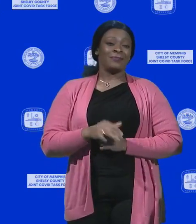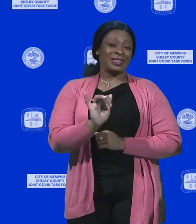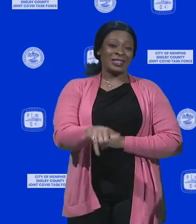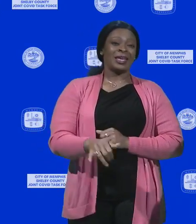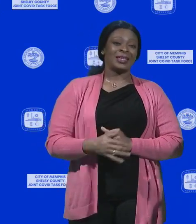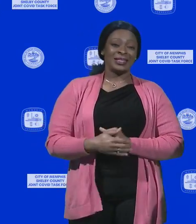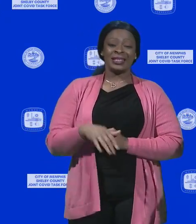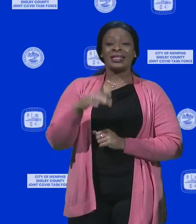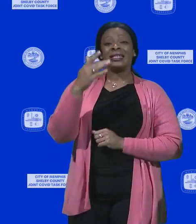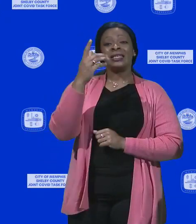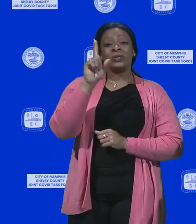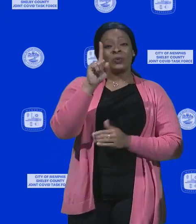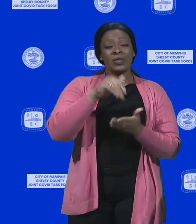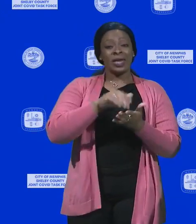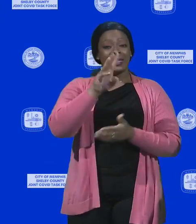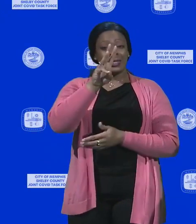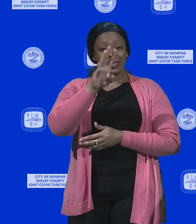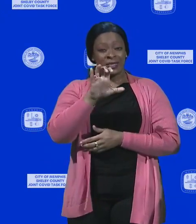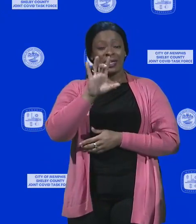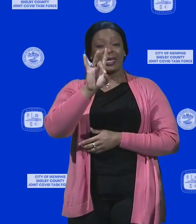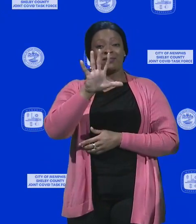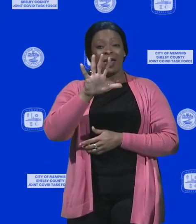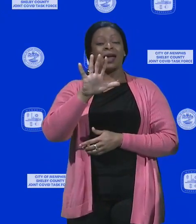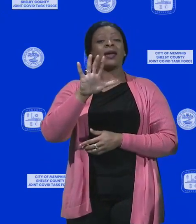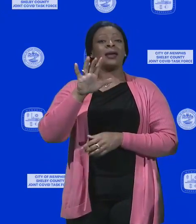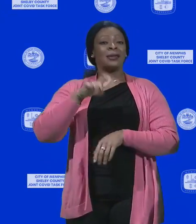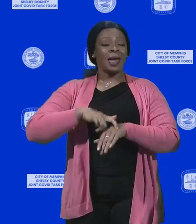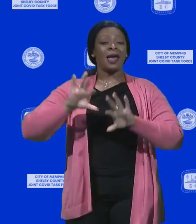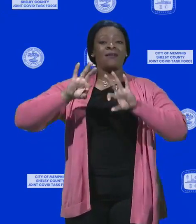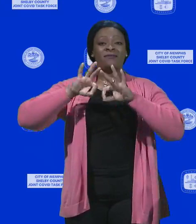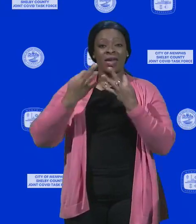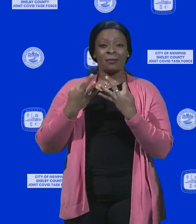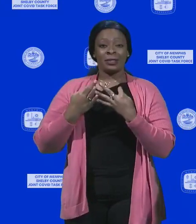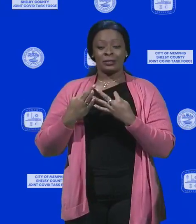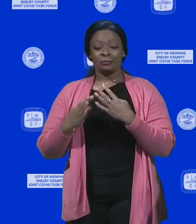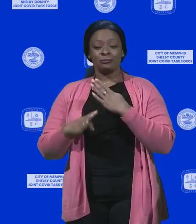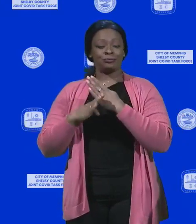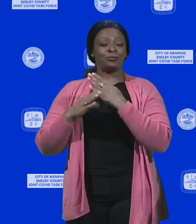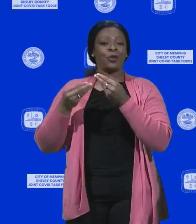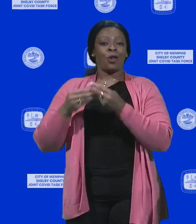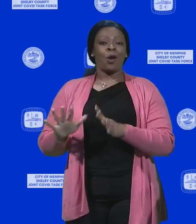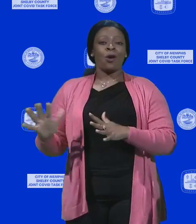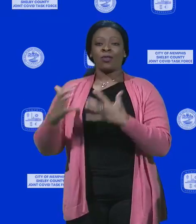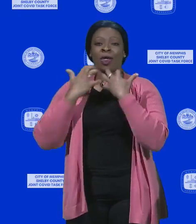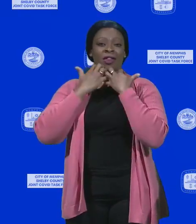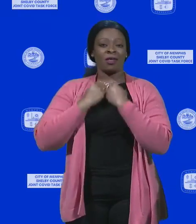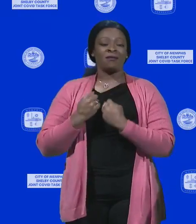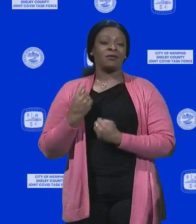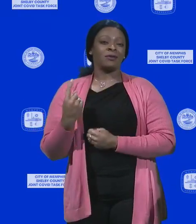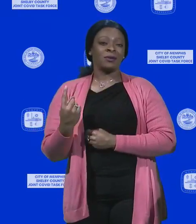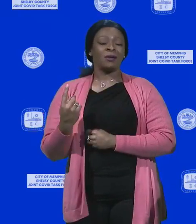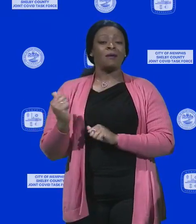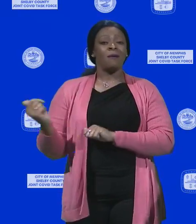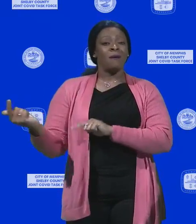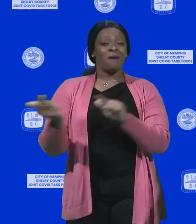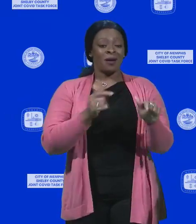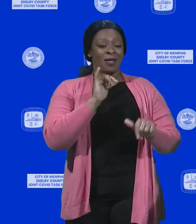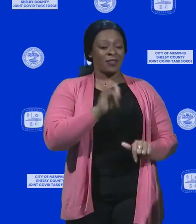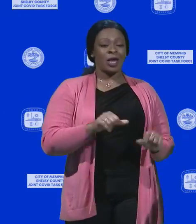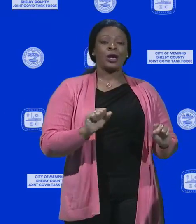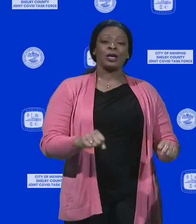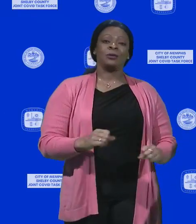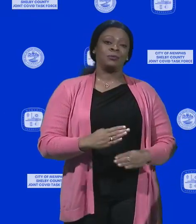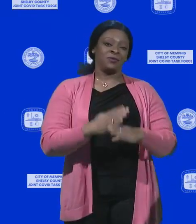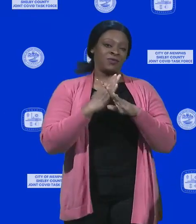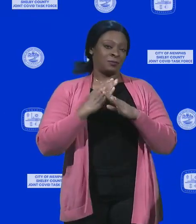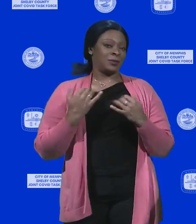that's 1,685 times families have been disrupted and people have lost loved ones. And all of that is preventable at this